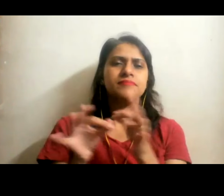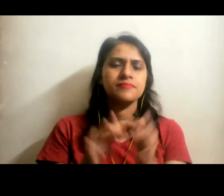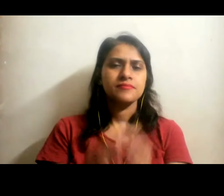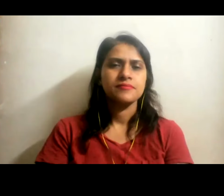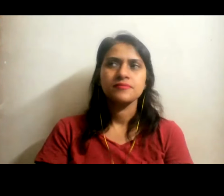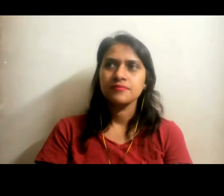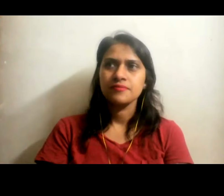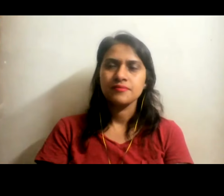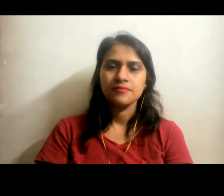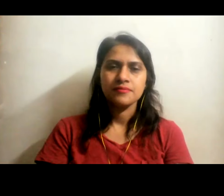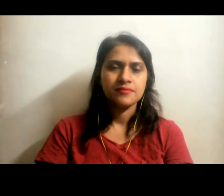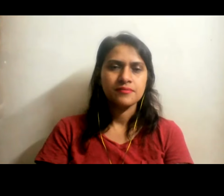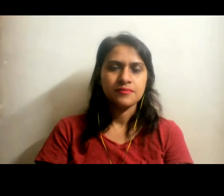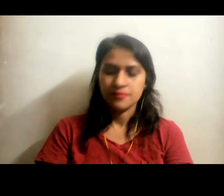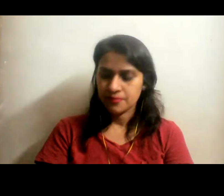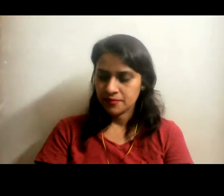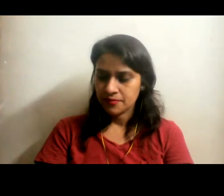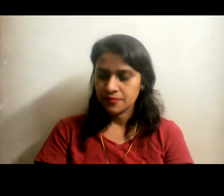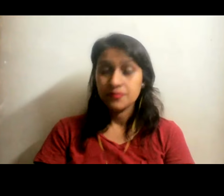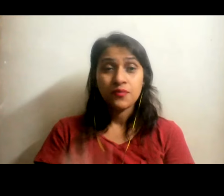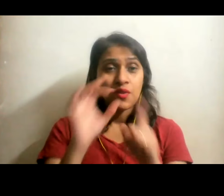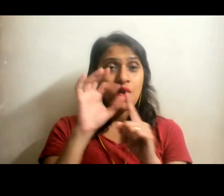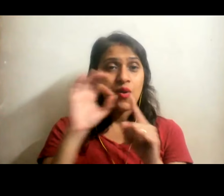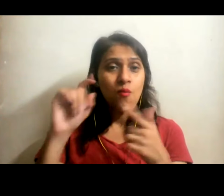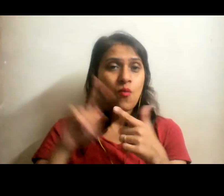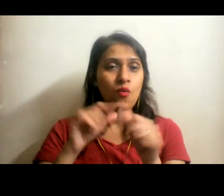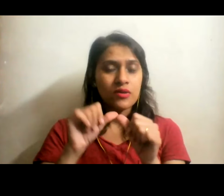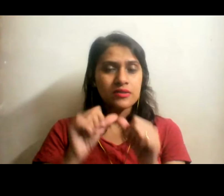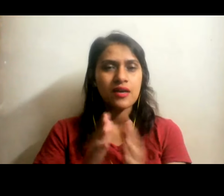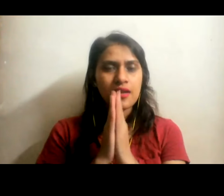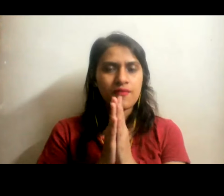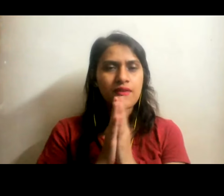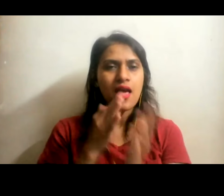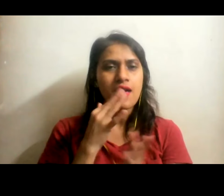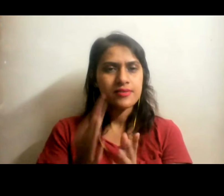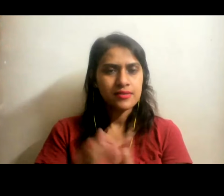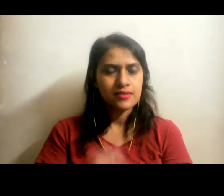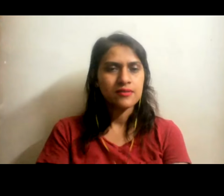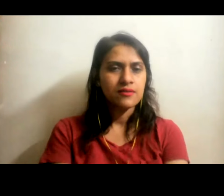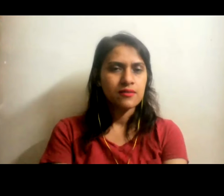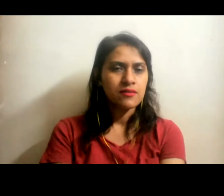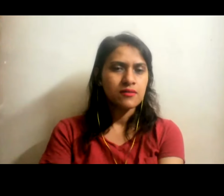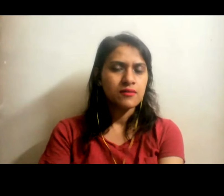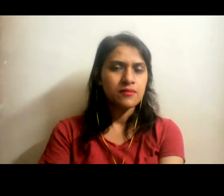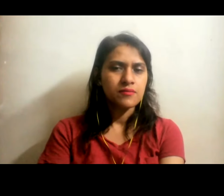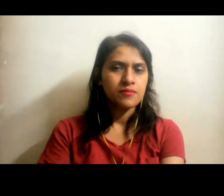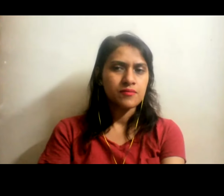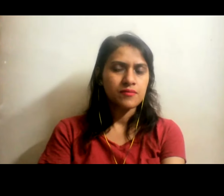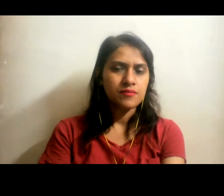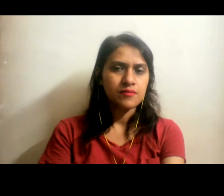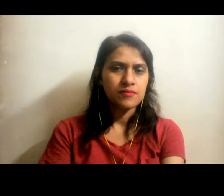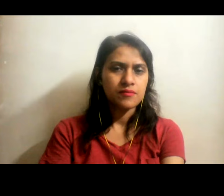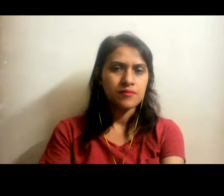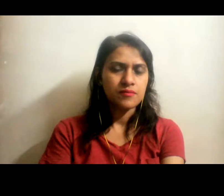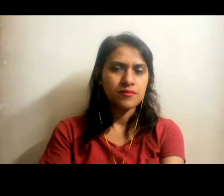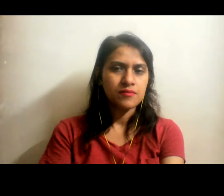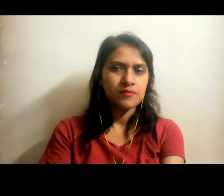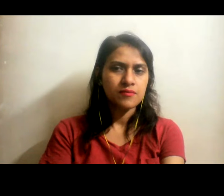you speak, Pooja has actually requested me to shed some light on contemporary trend in disability